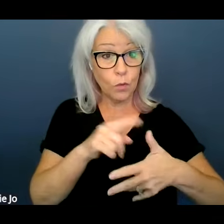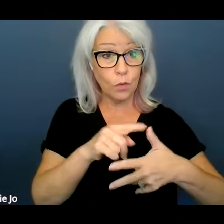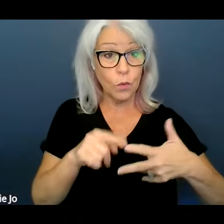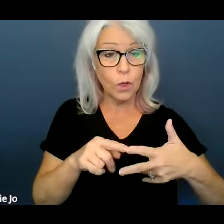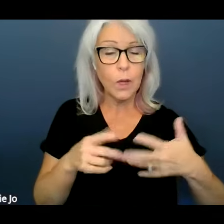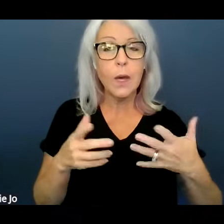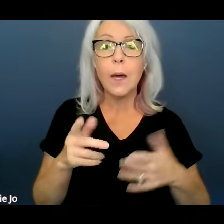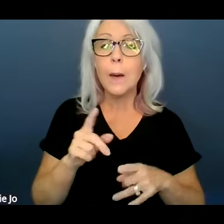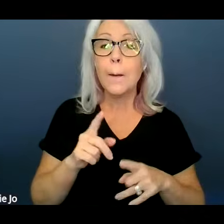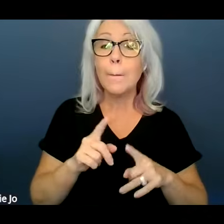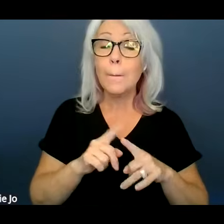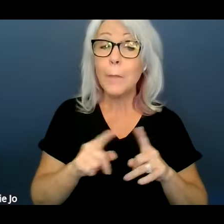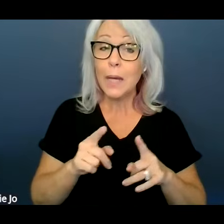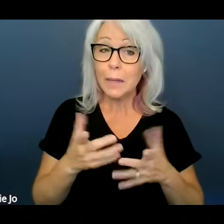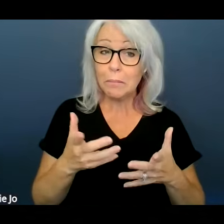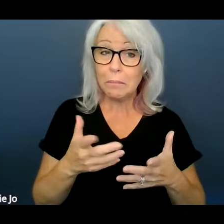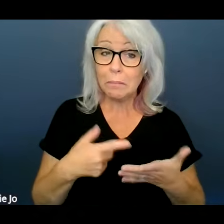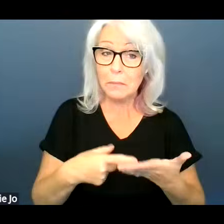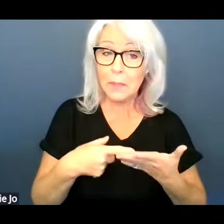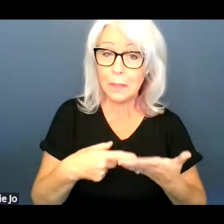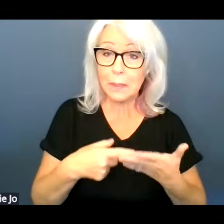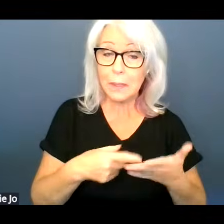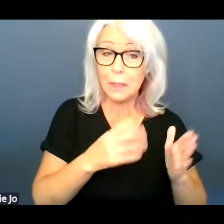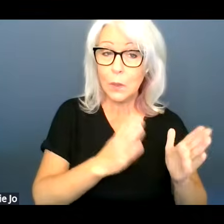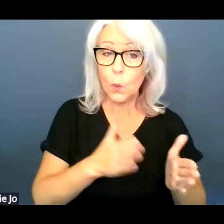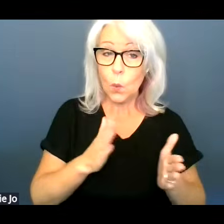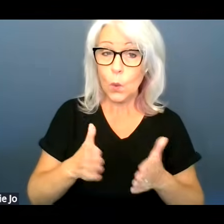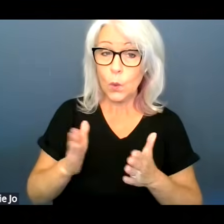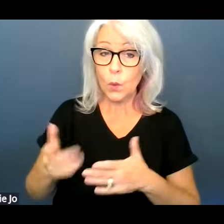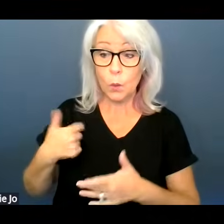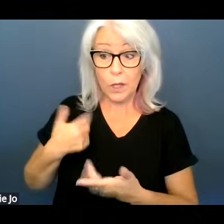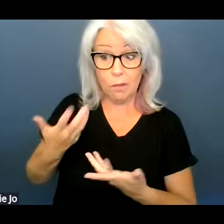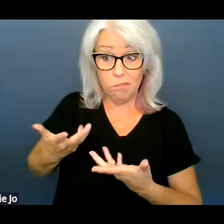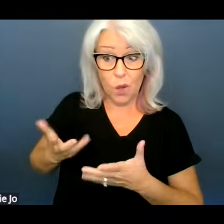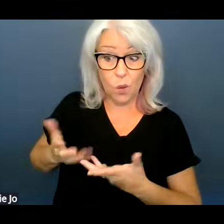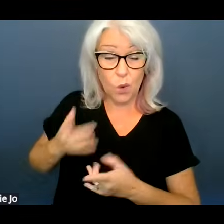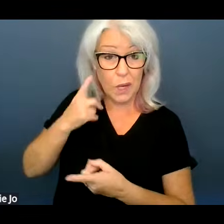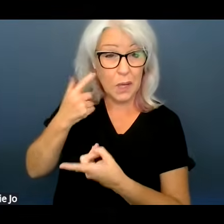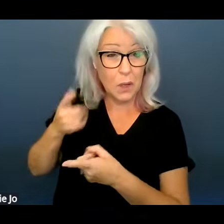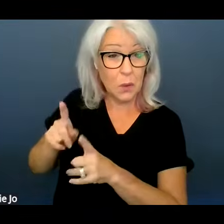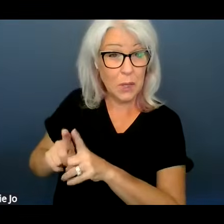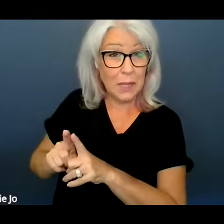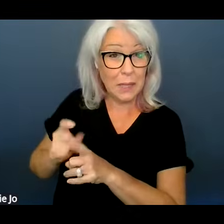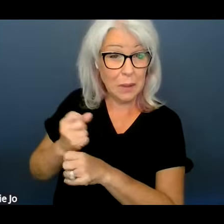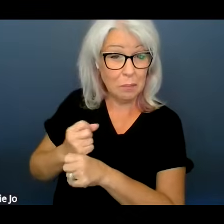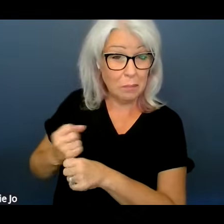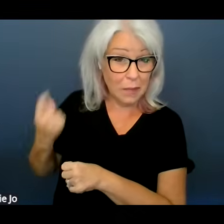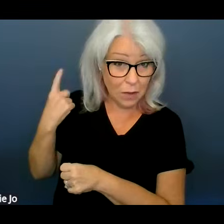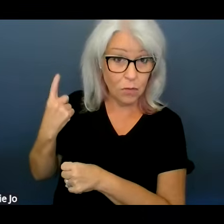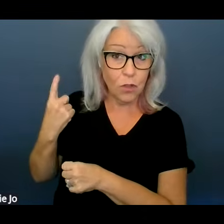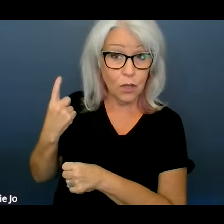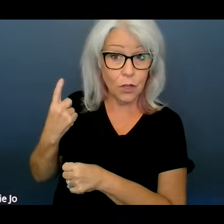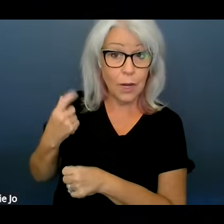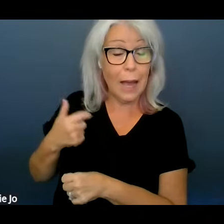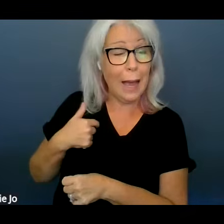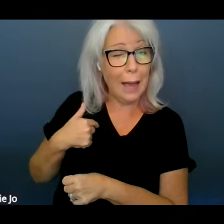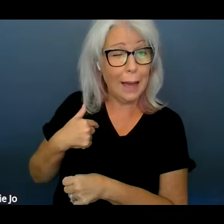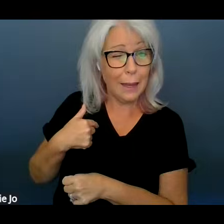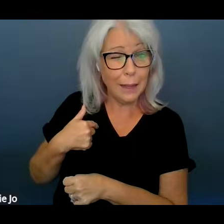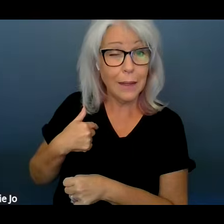we agreed to a year ago, I think makes sense.